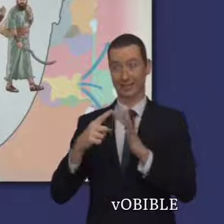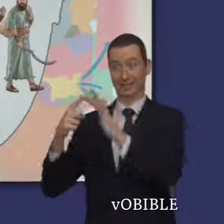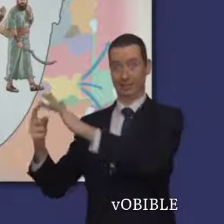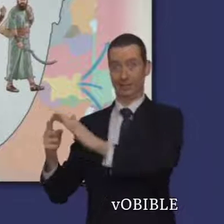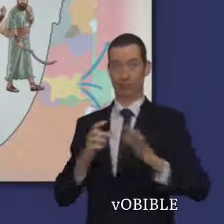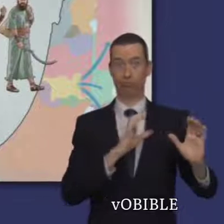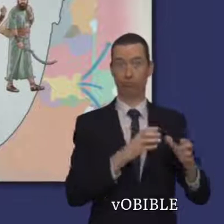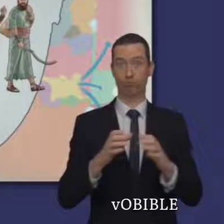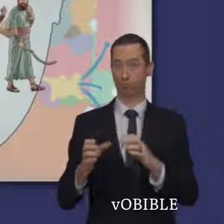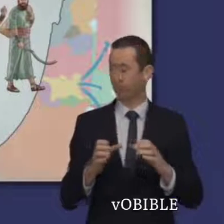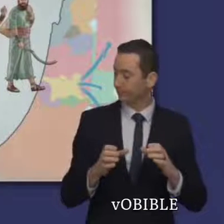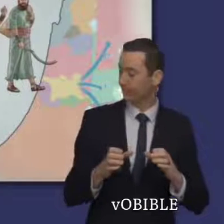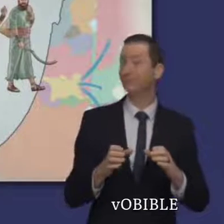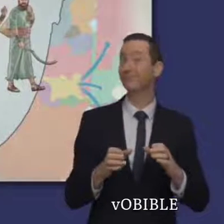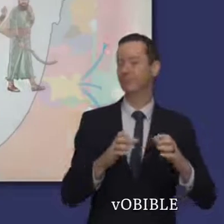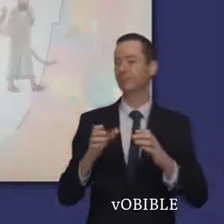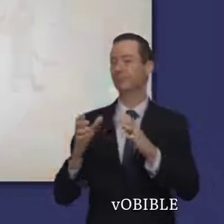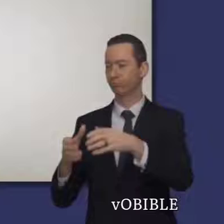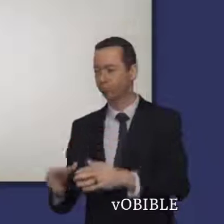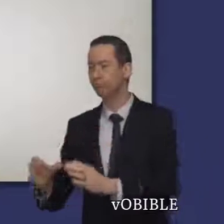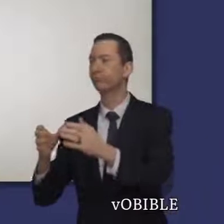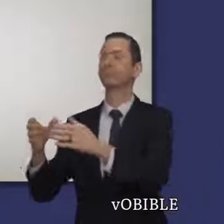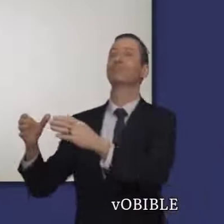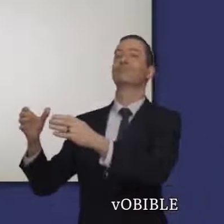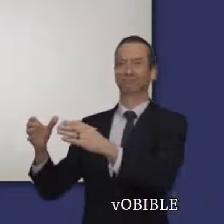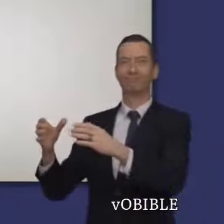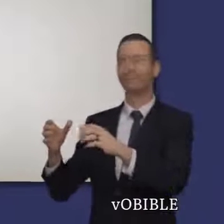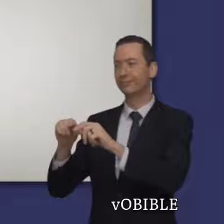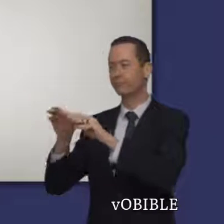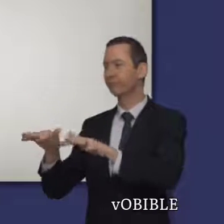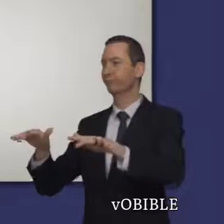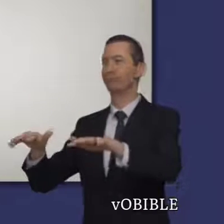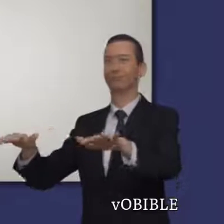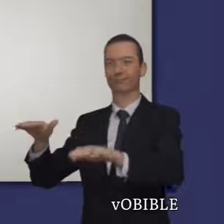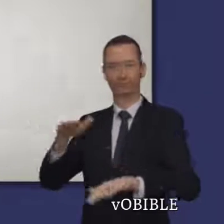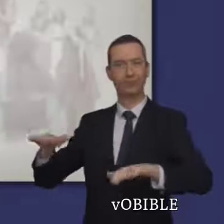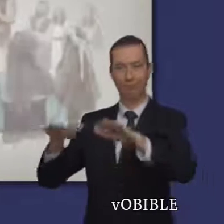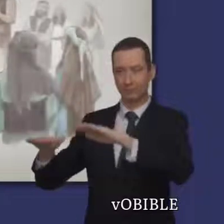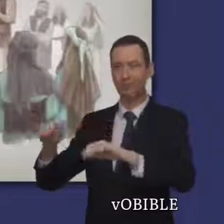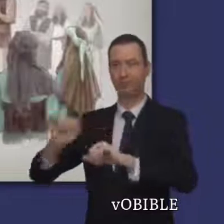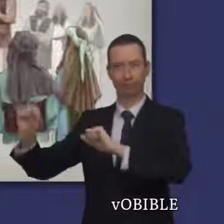their inheritance east of the Jordan. Chapters